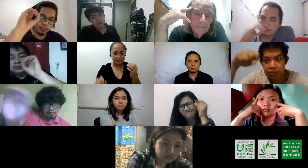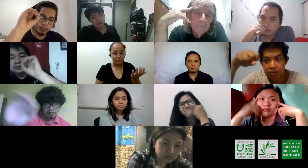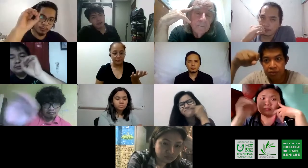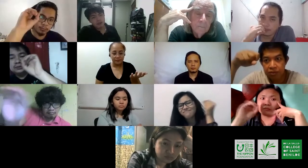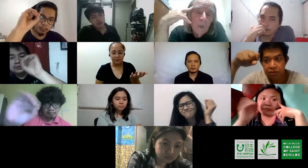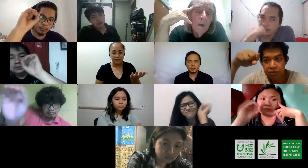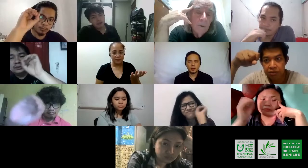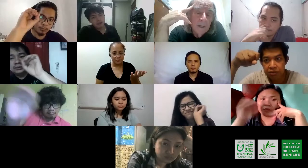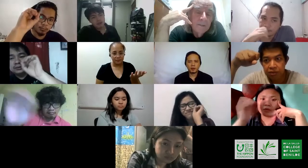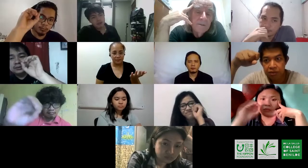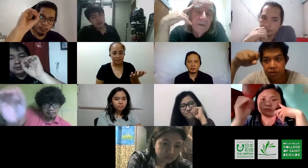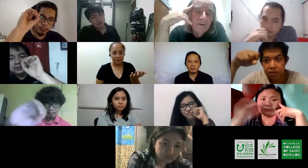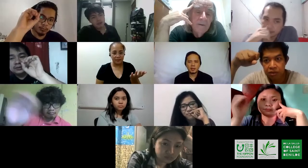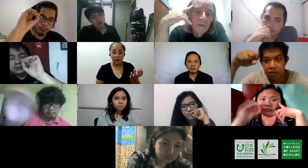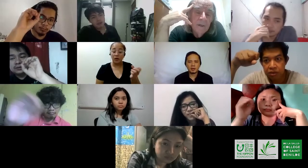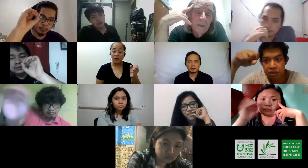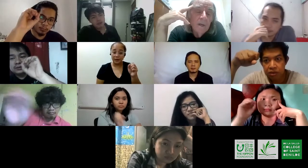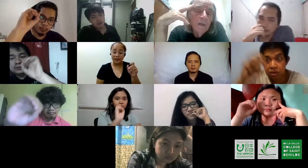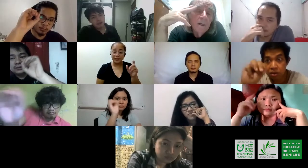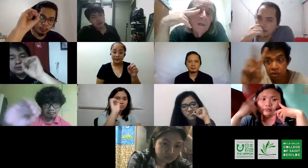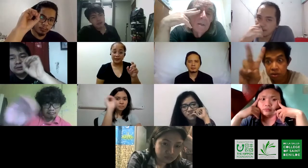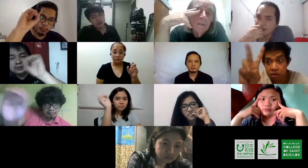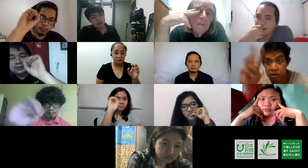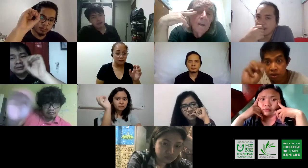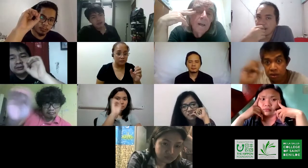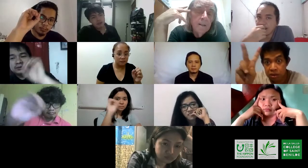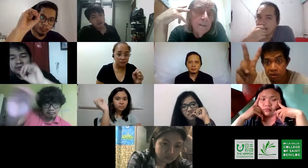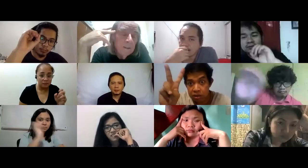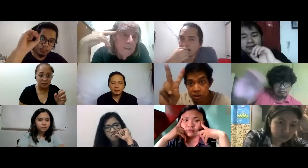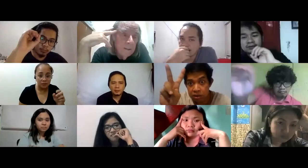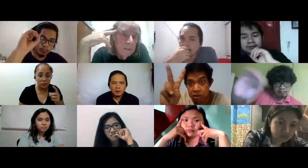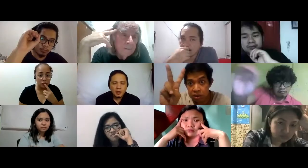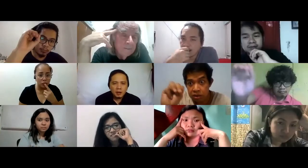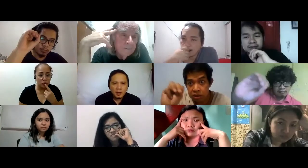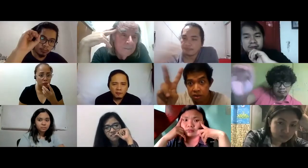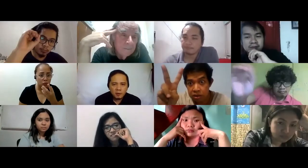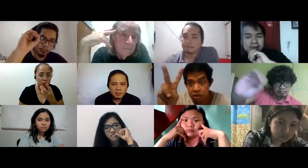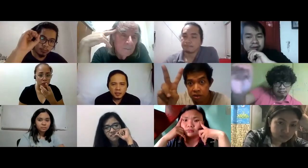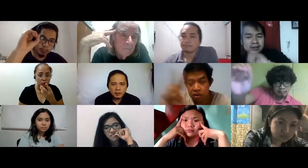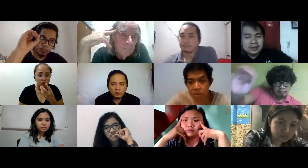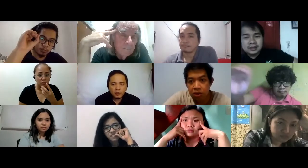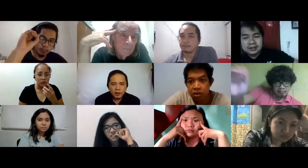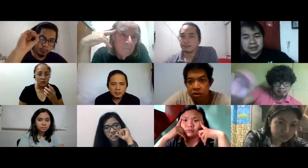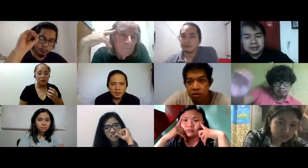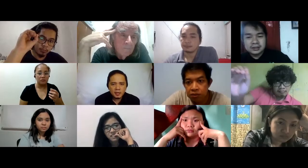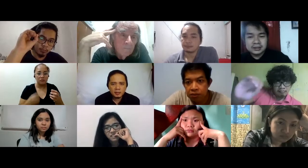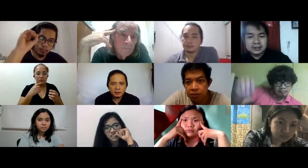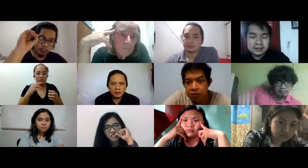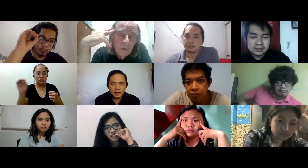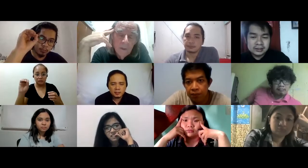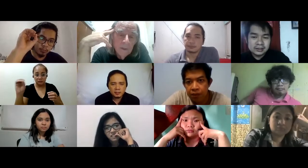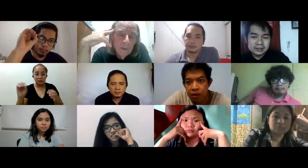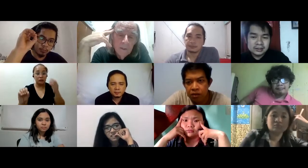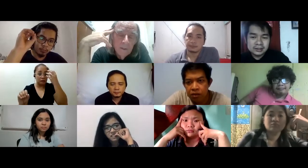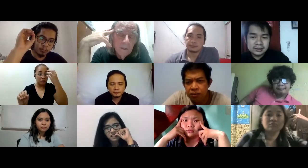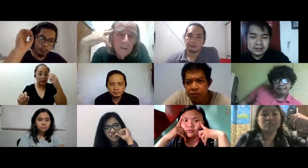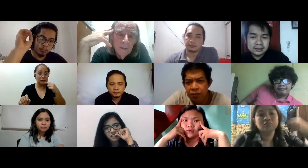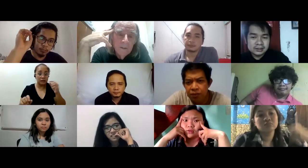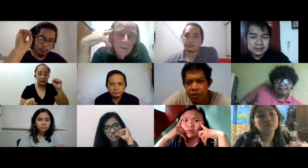No. And Okay, Ray so saying yes. Huh? Everyone's saying no. Ray saying